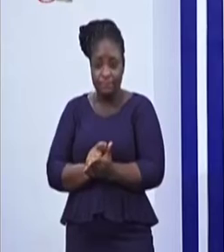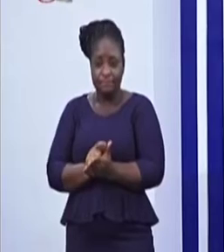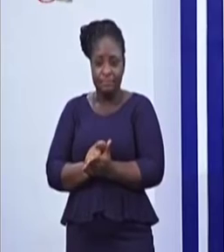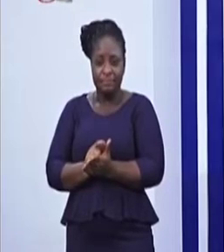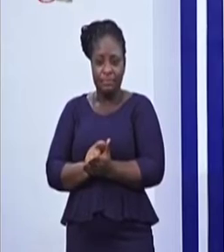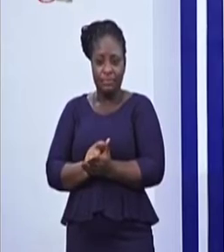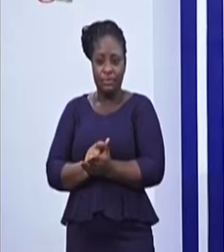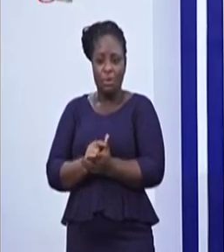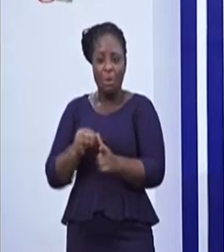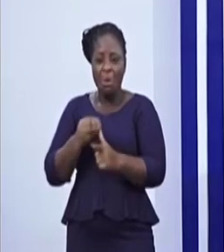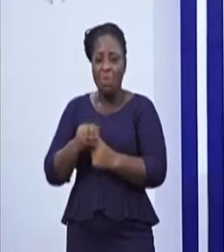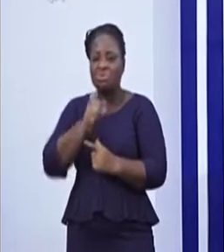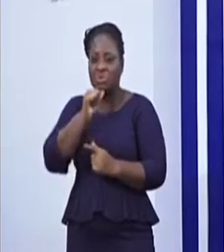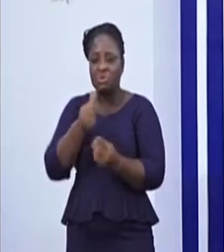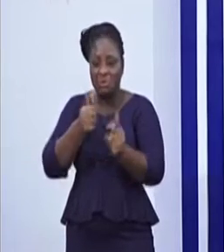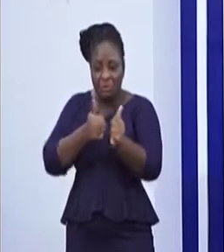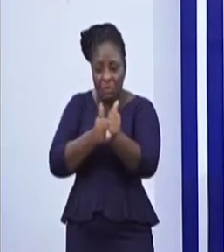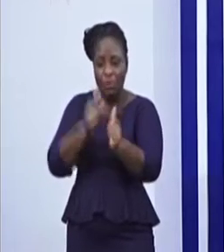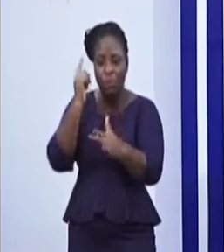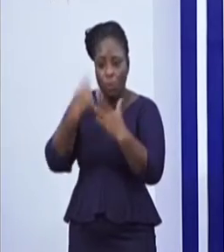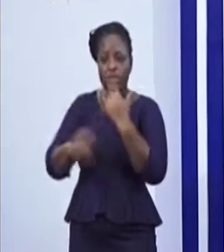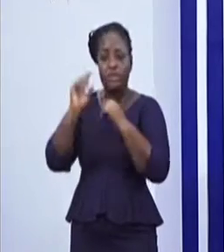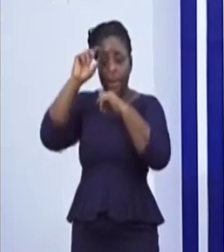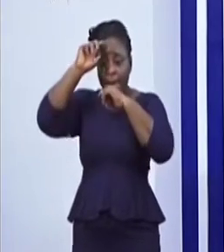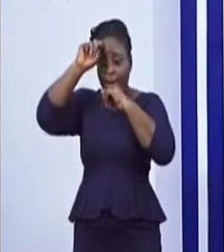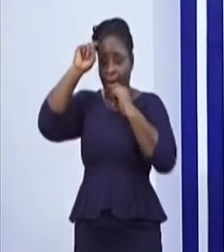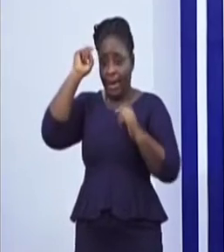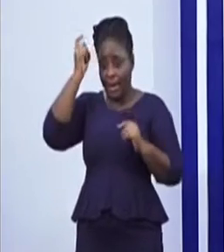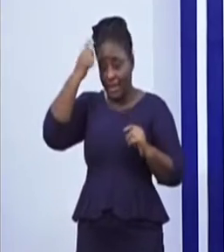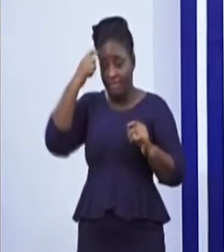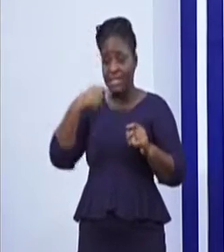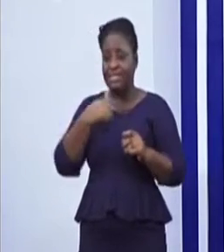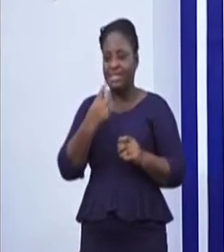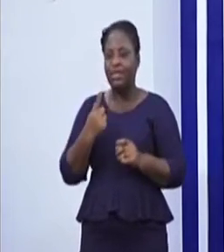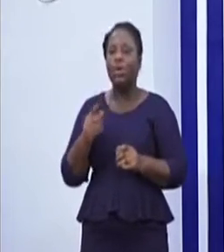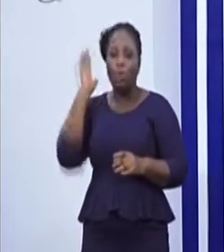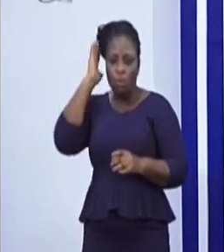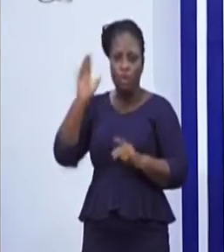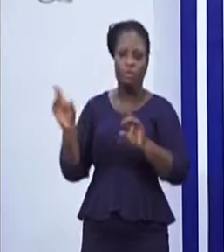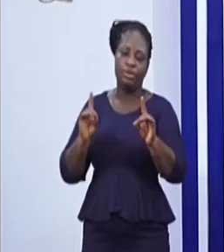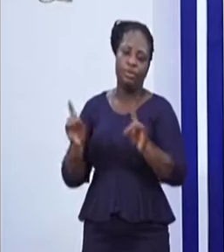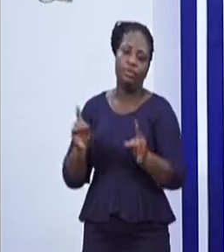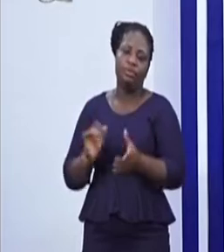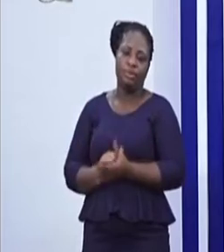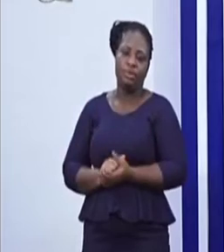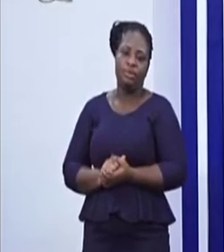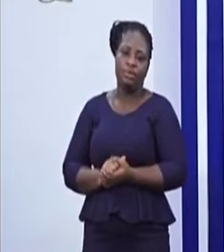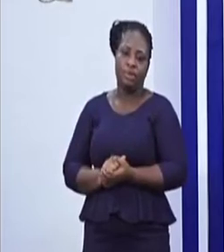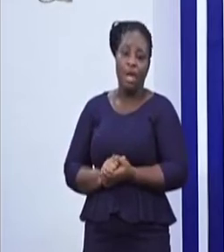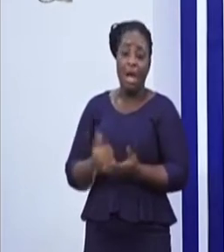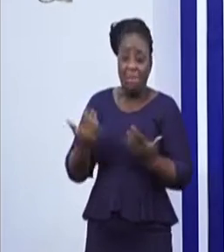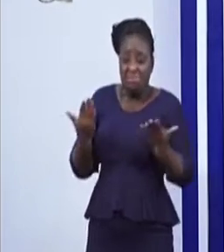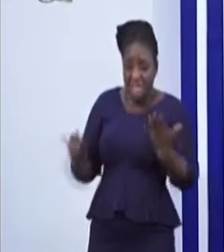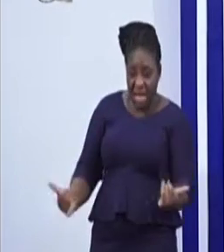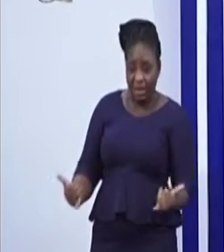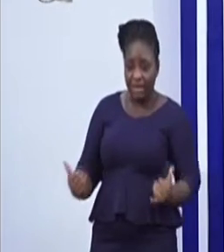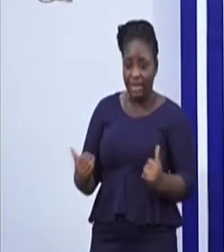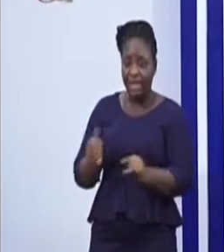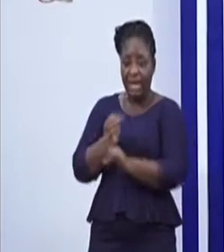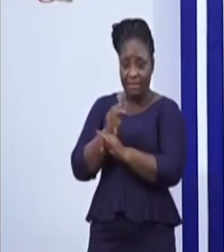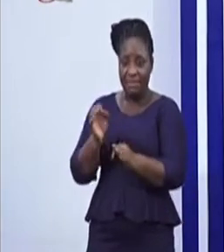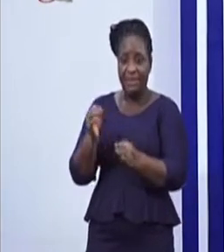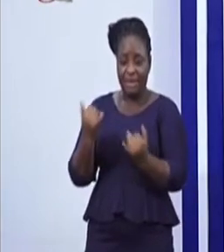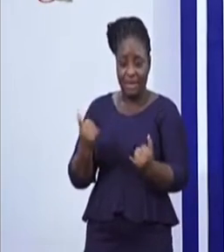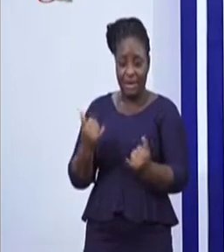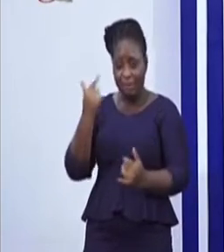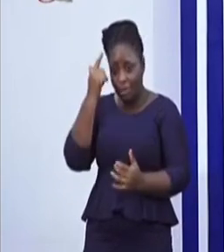violating the Imposition of Restrictions Act will definitely be dealt with according to law. They are on bail because we can't, as I